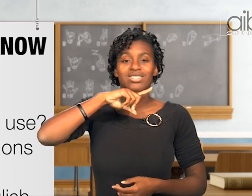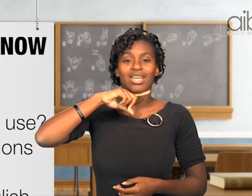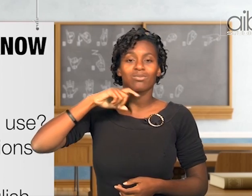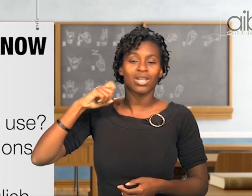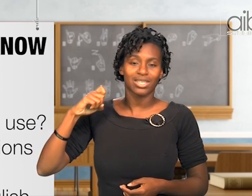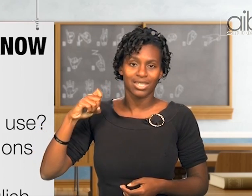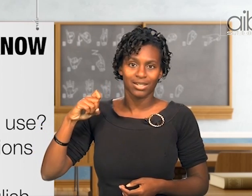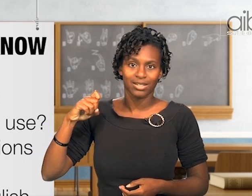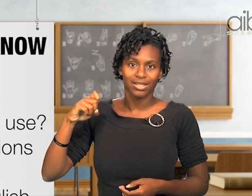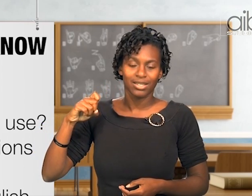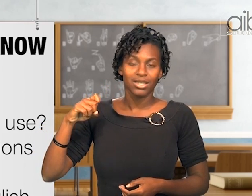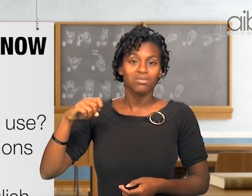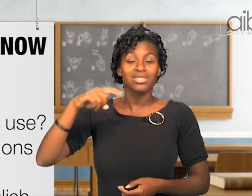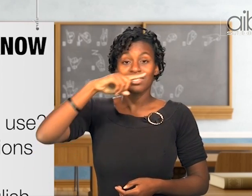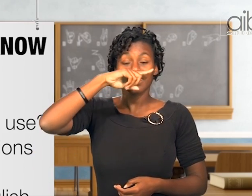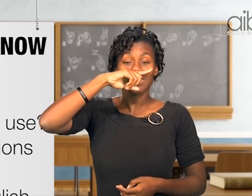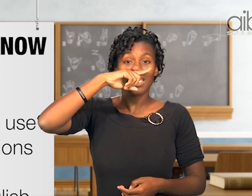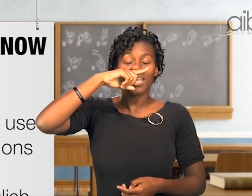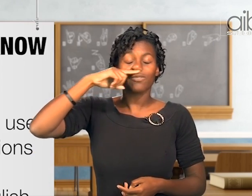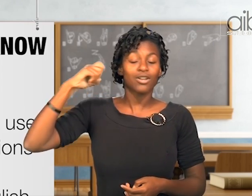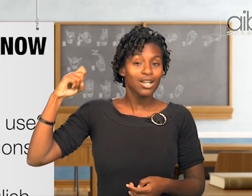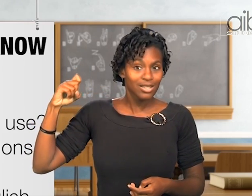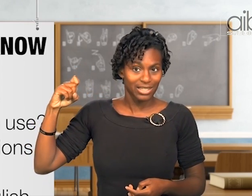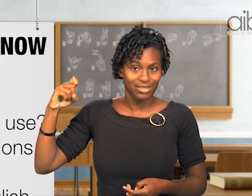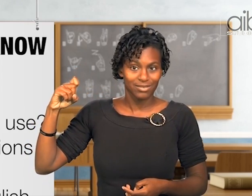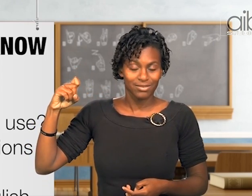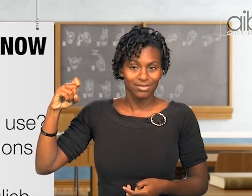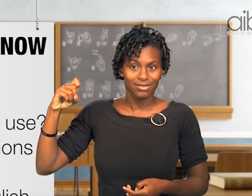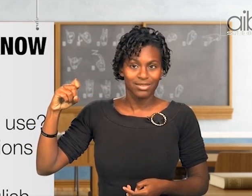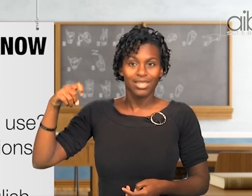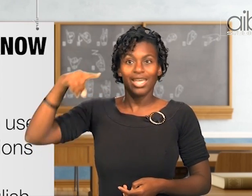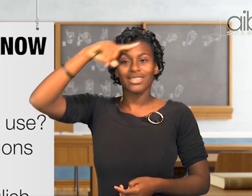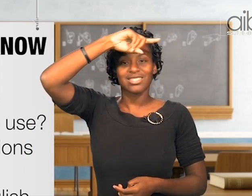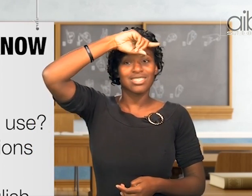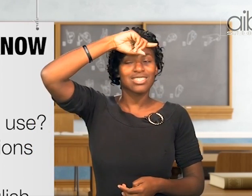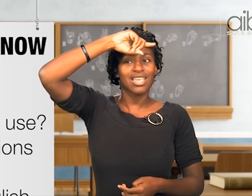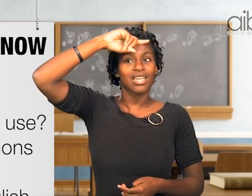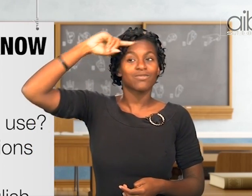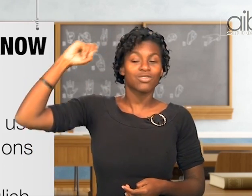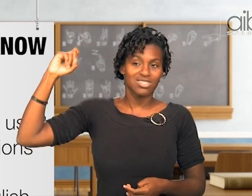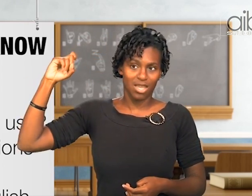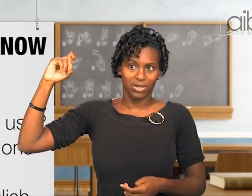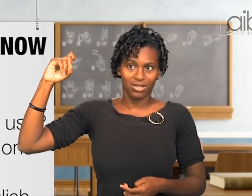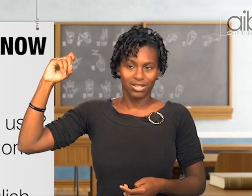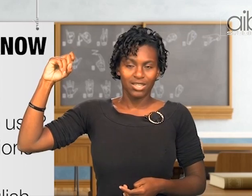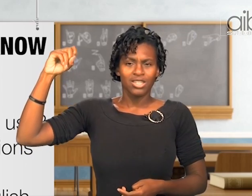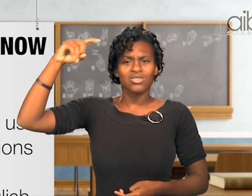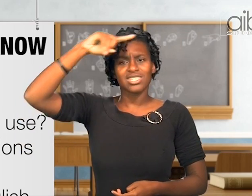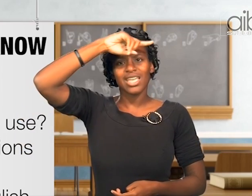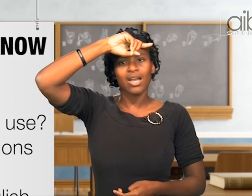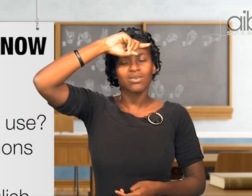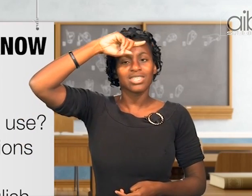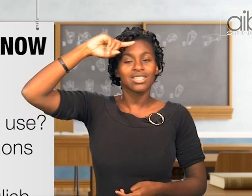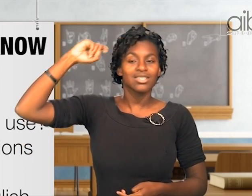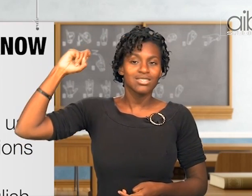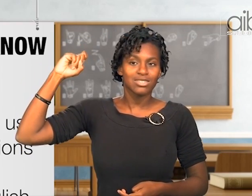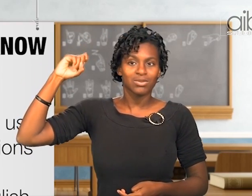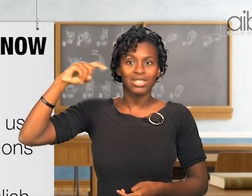sign right here. But this is a sign for ugly. And this is a sign for summer. You see how these 3